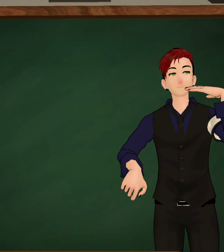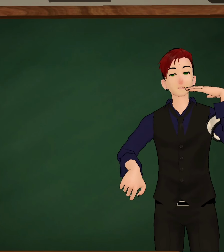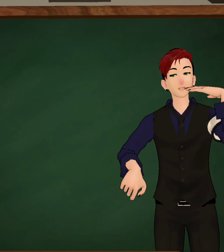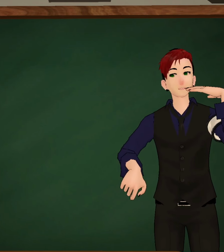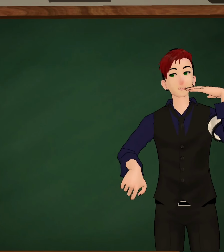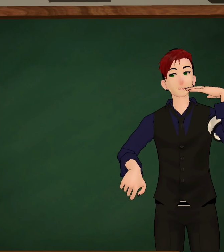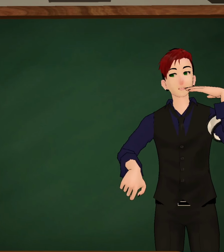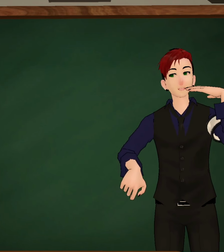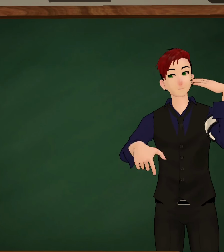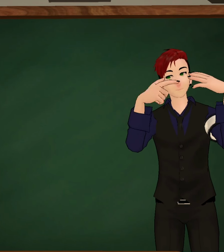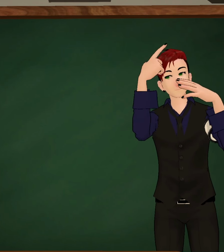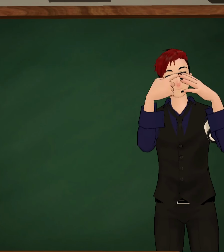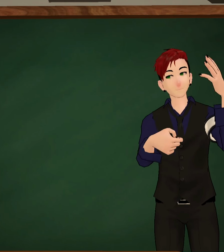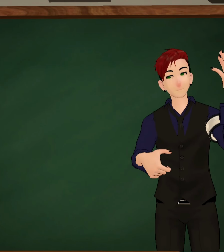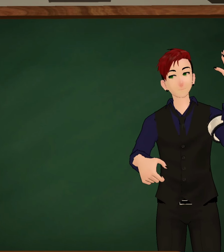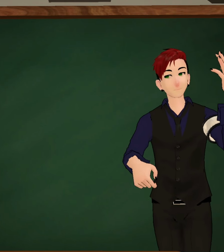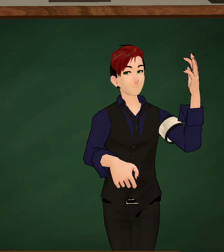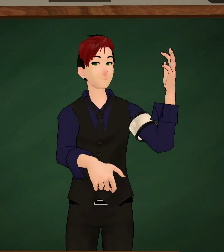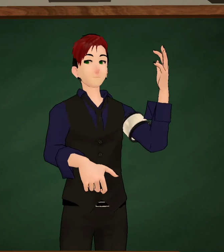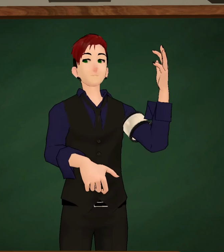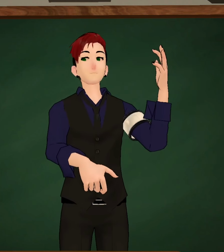My mind is going blank.